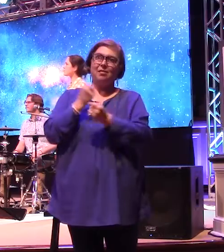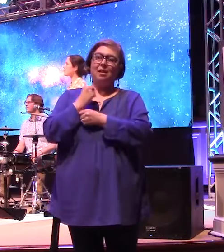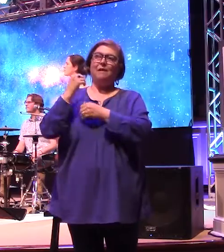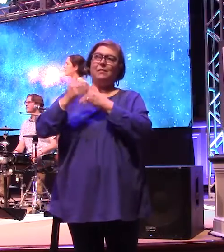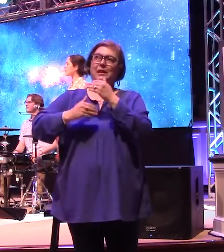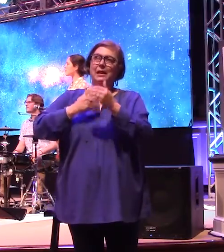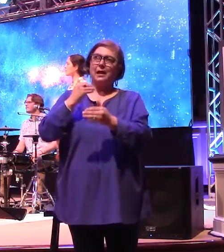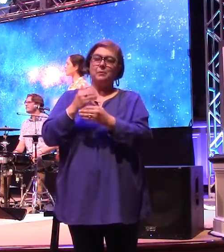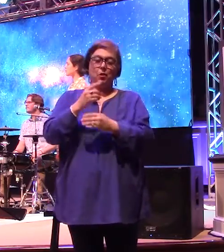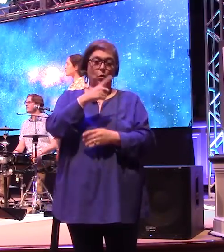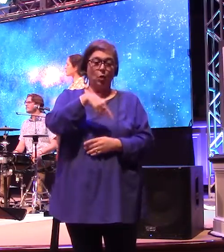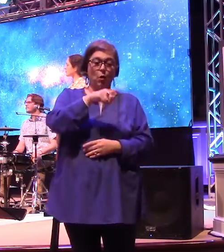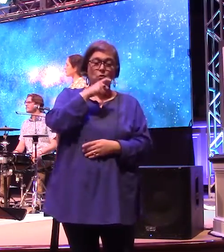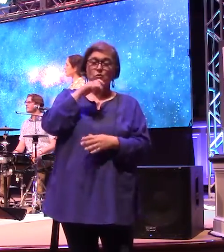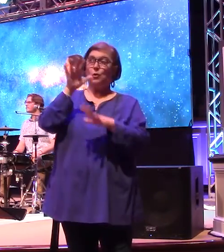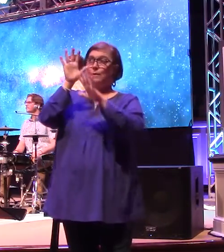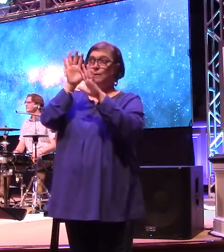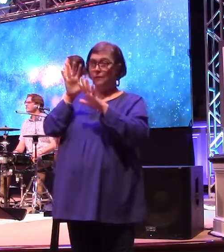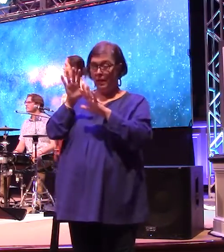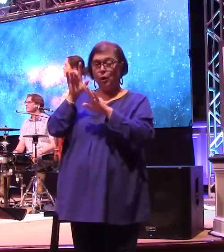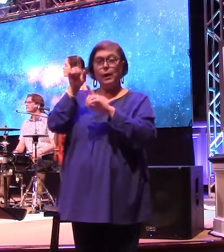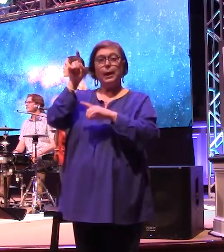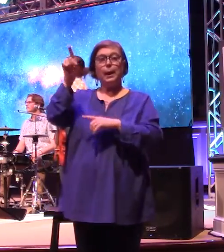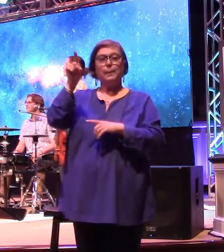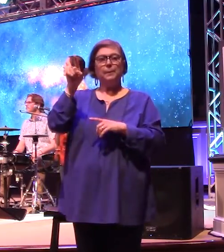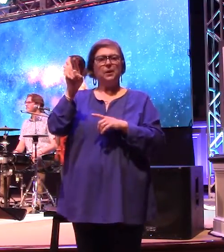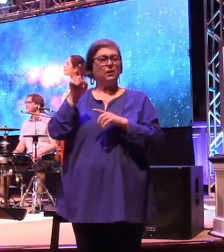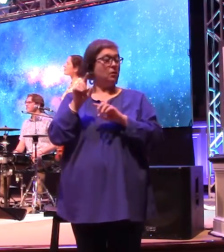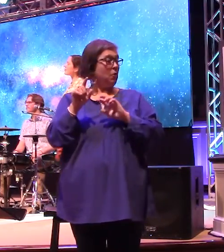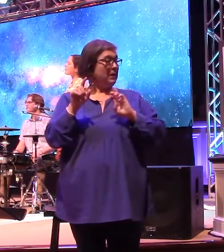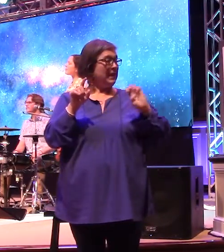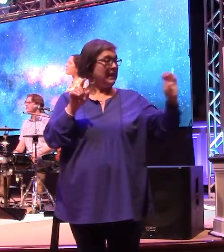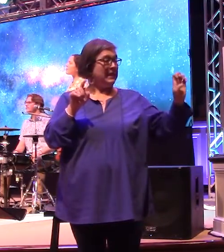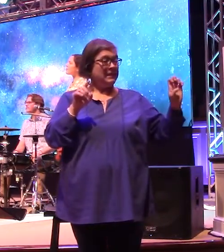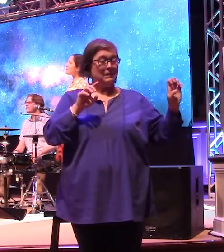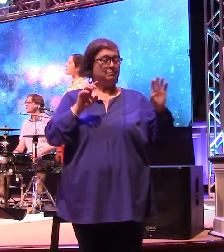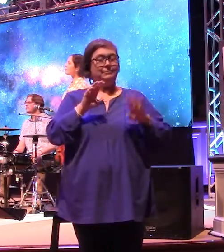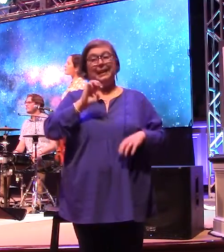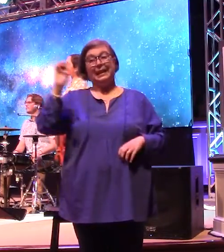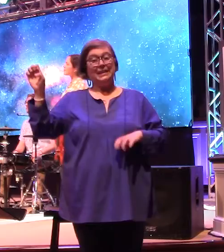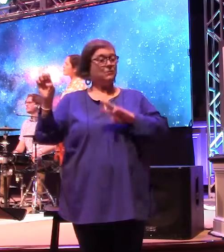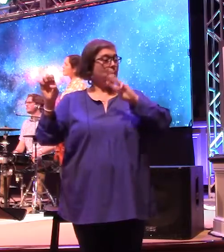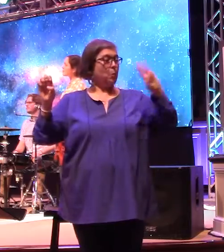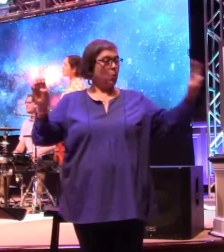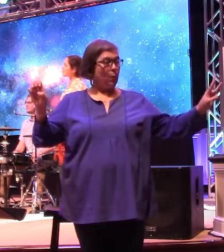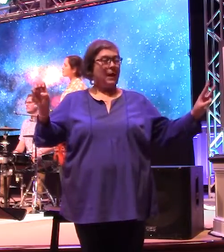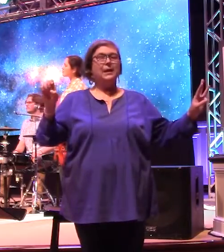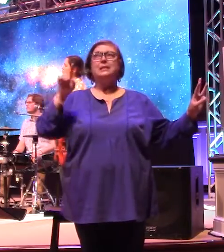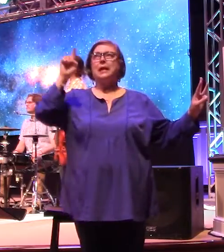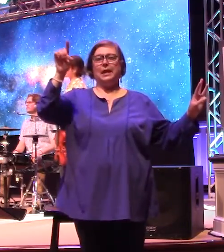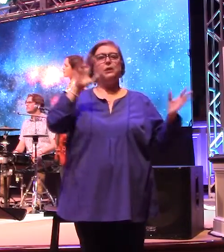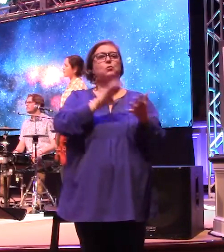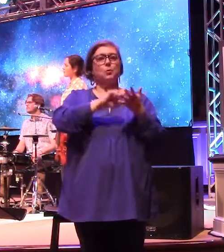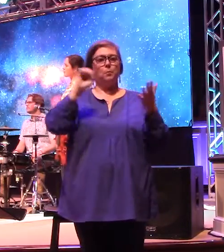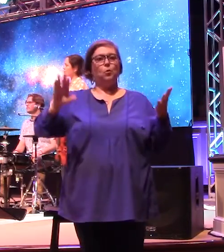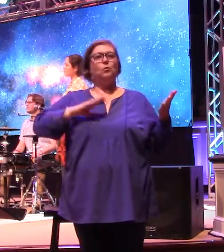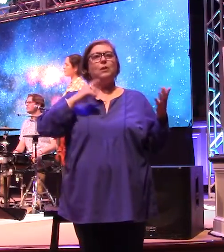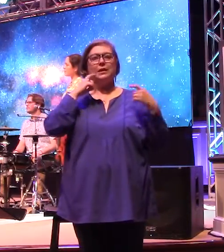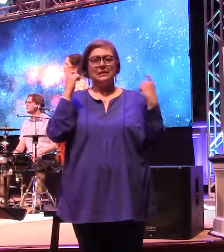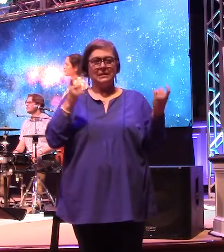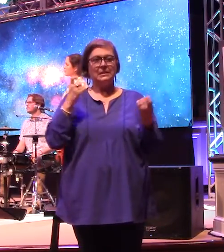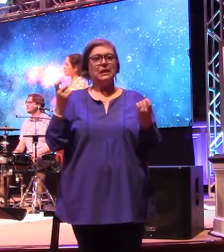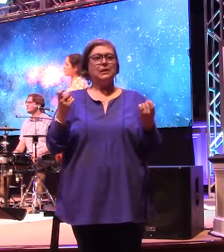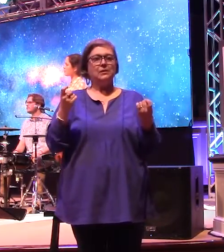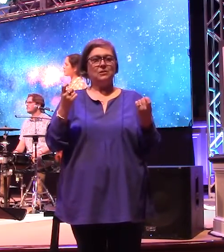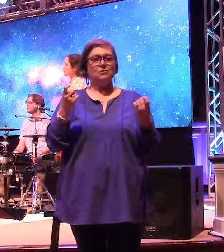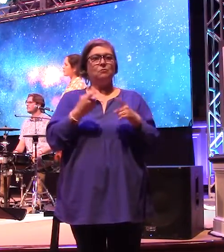towards those who fear him. As far as the east is from the west, so far has he removed our transgressions from us.